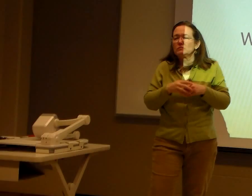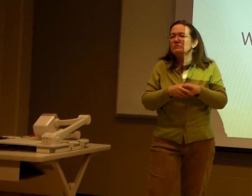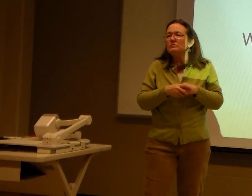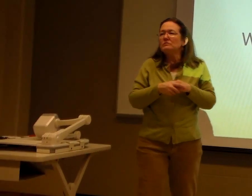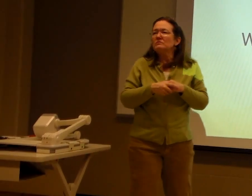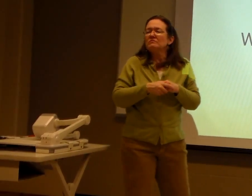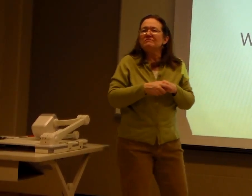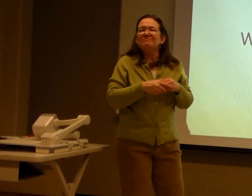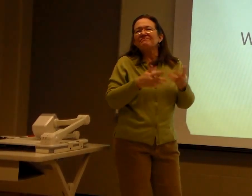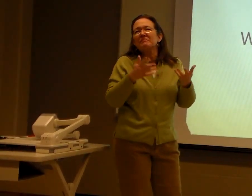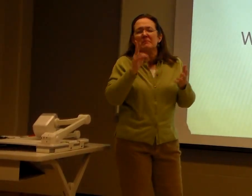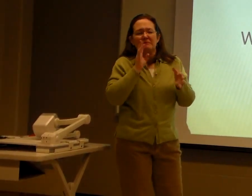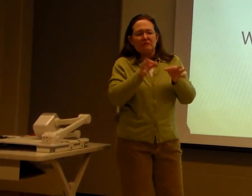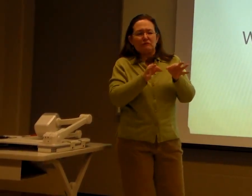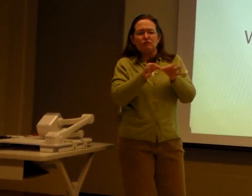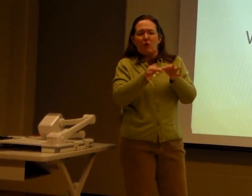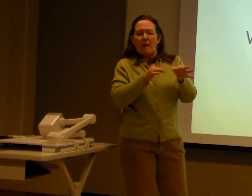What is their purpose?